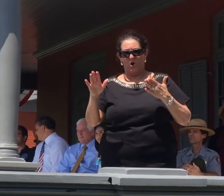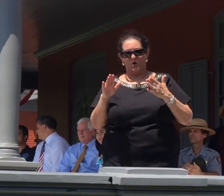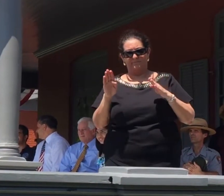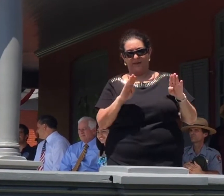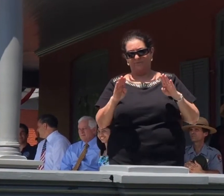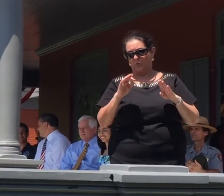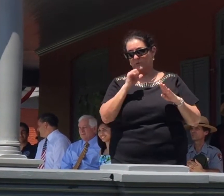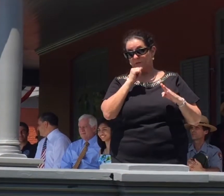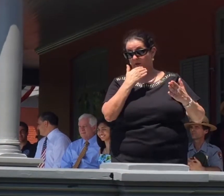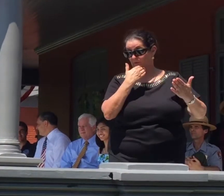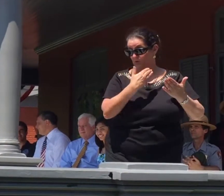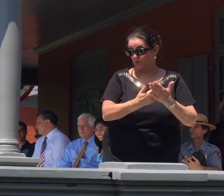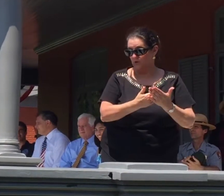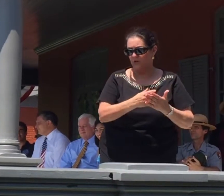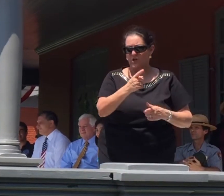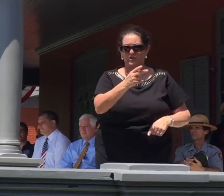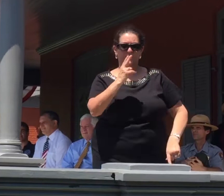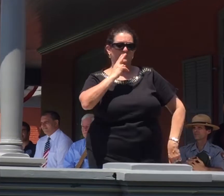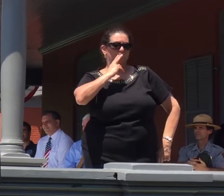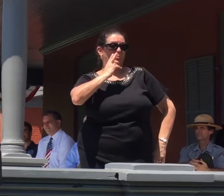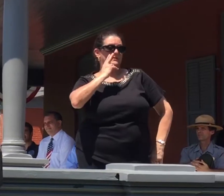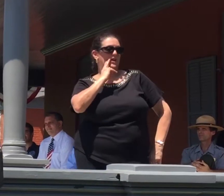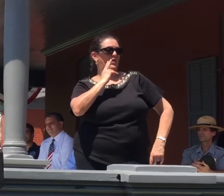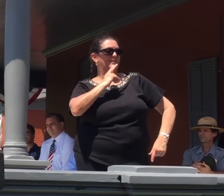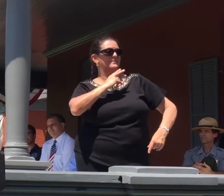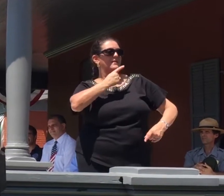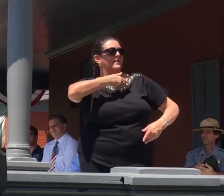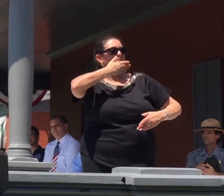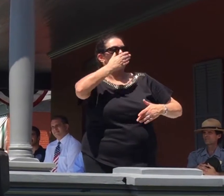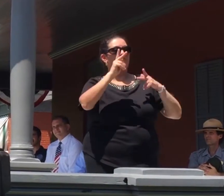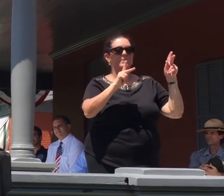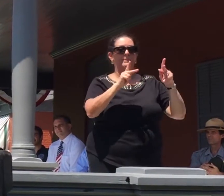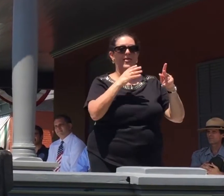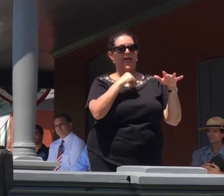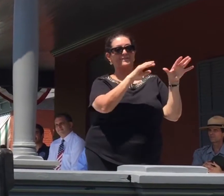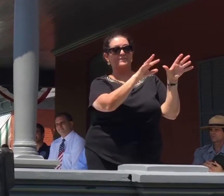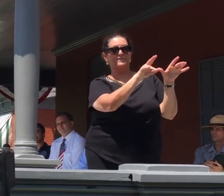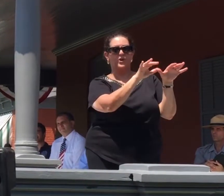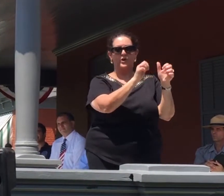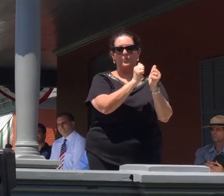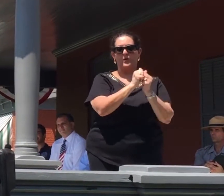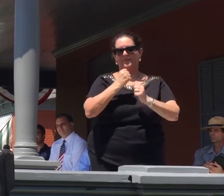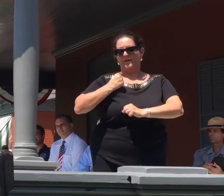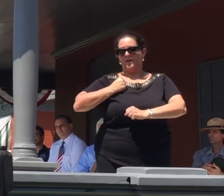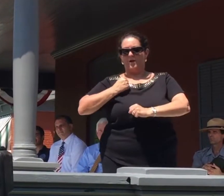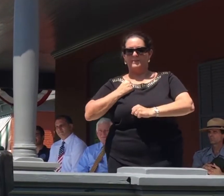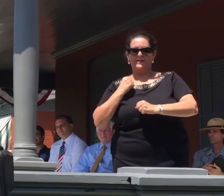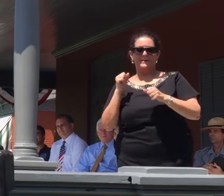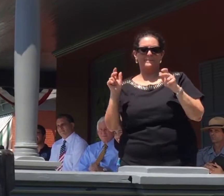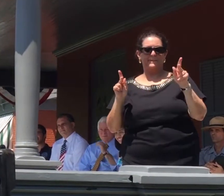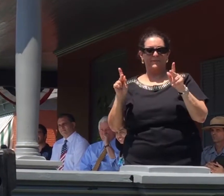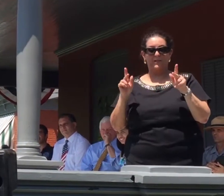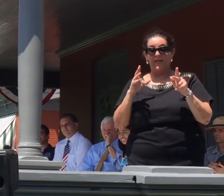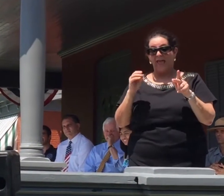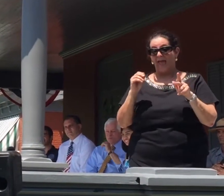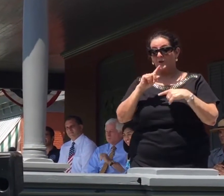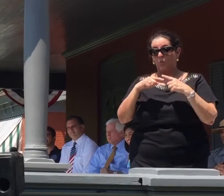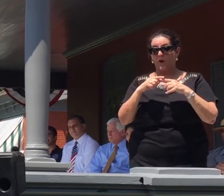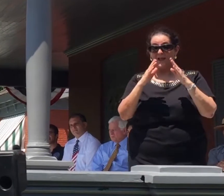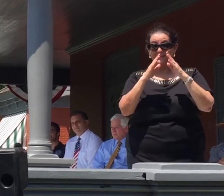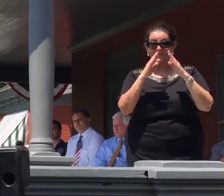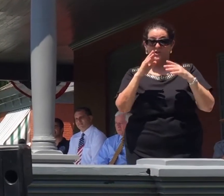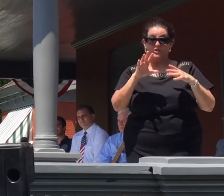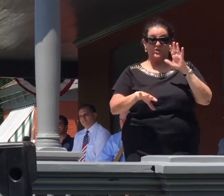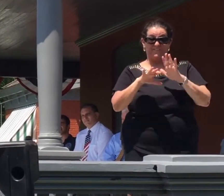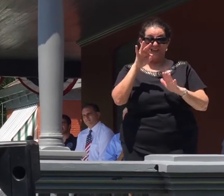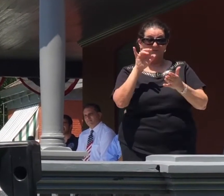scandalous. Alice smoked cigarettes in public. She flirted with Army and Navy officers. And when the White House punch